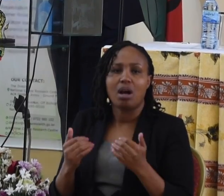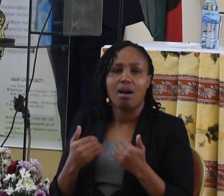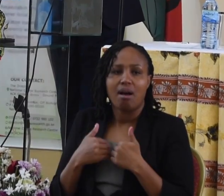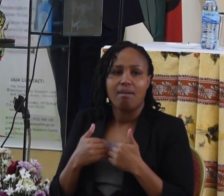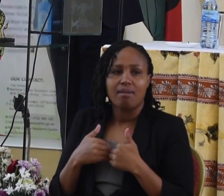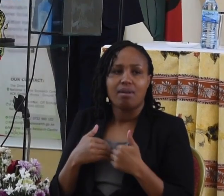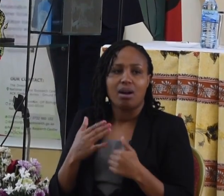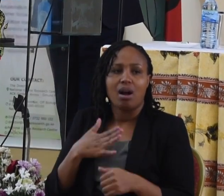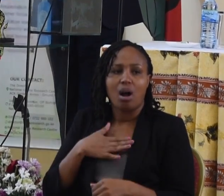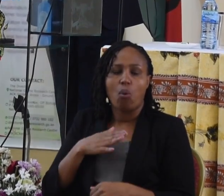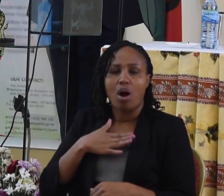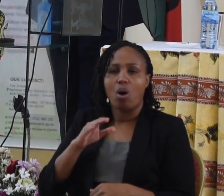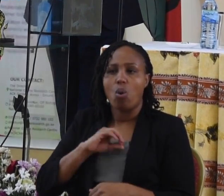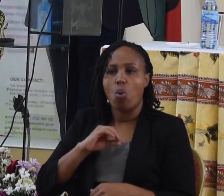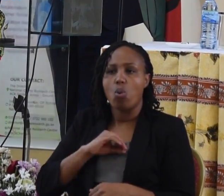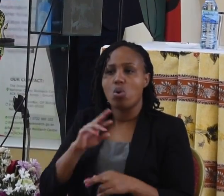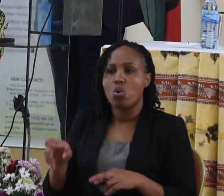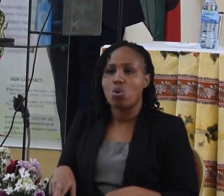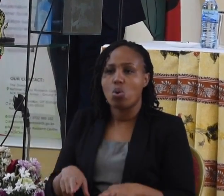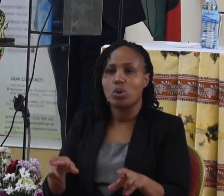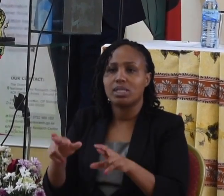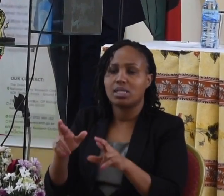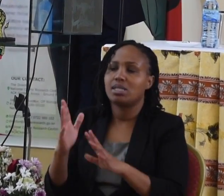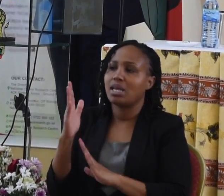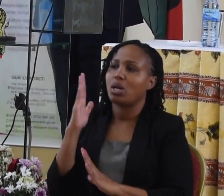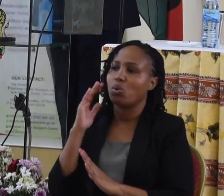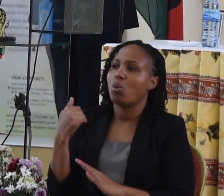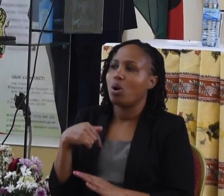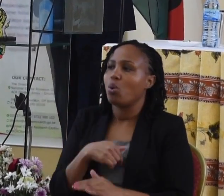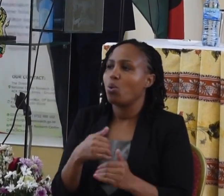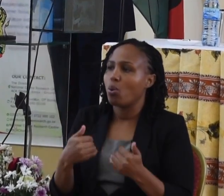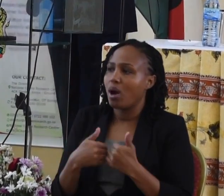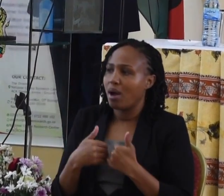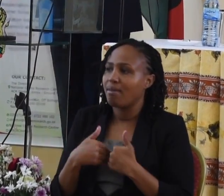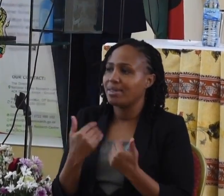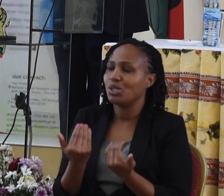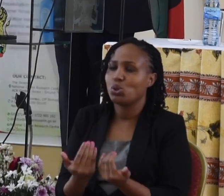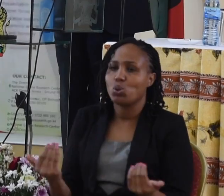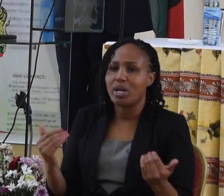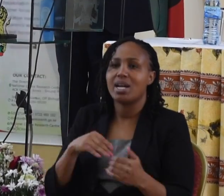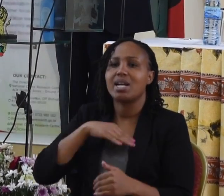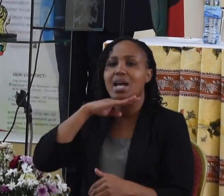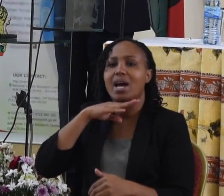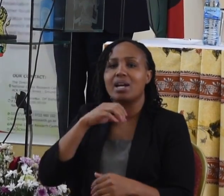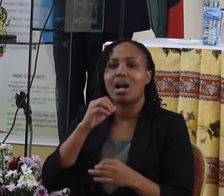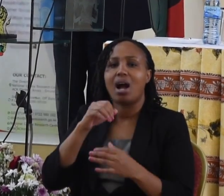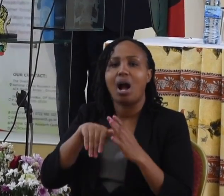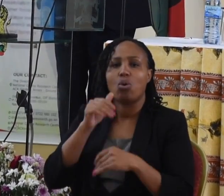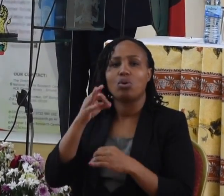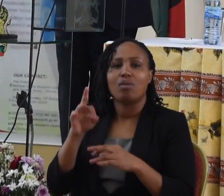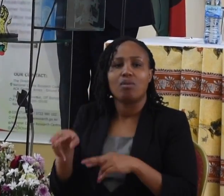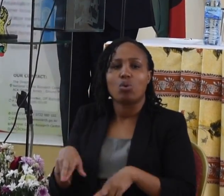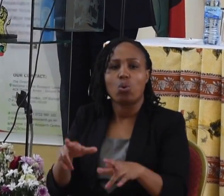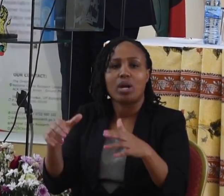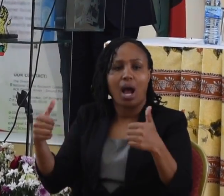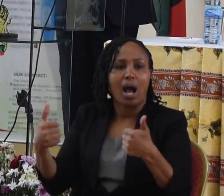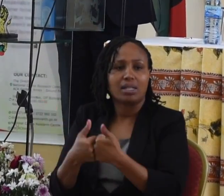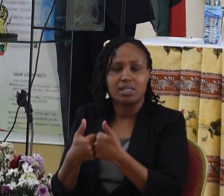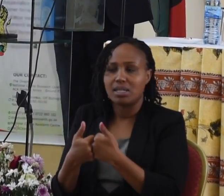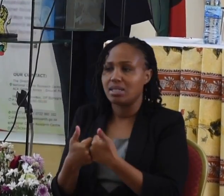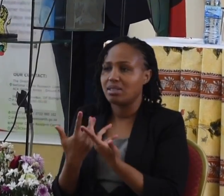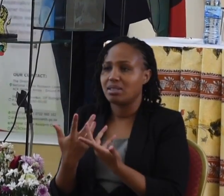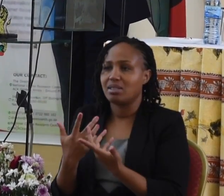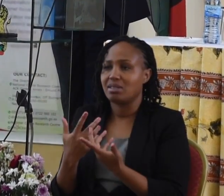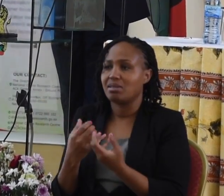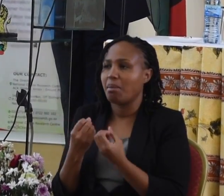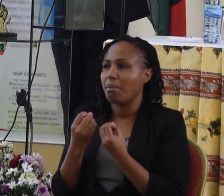have our own roads being secure. We were having children dying out of road accidents. All